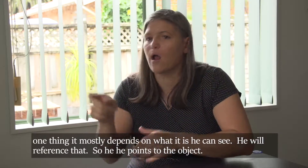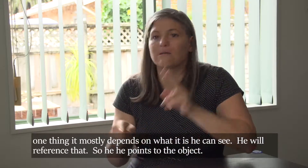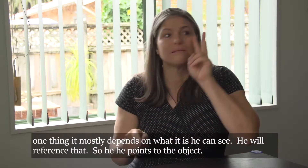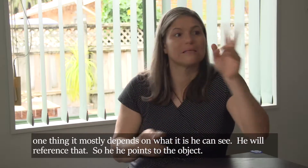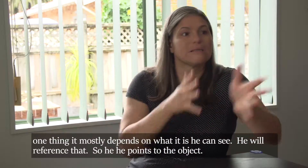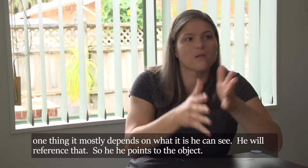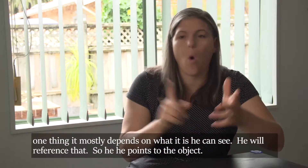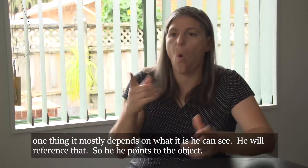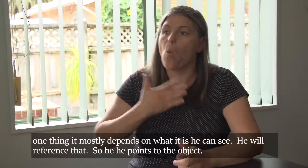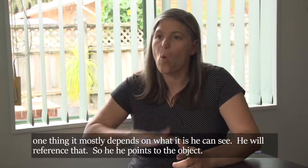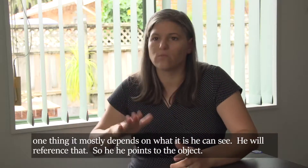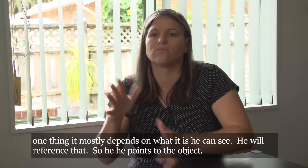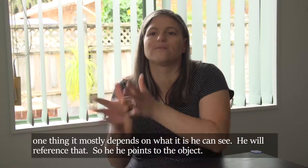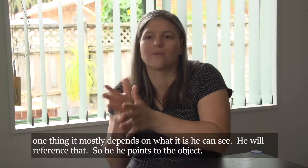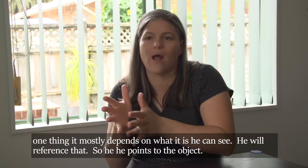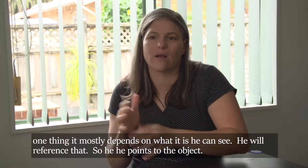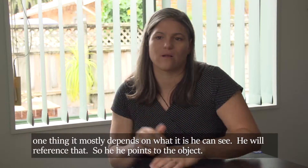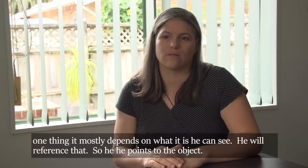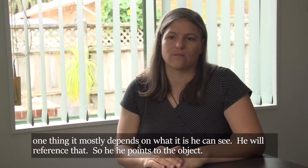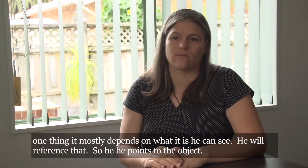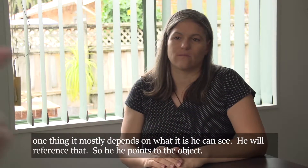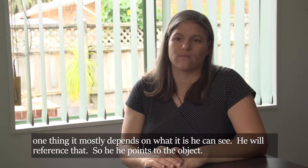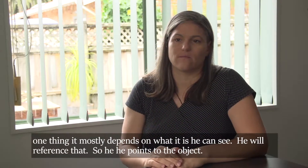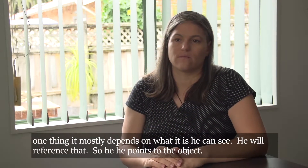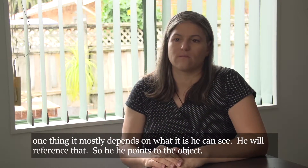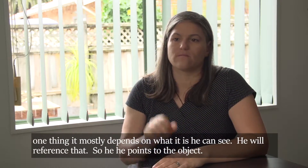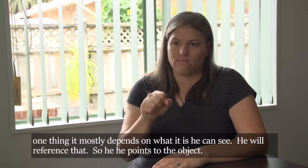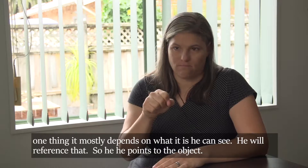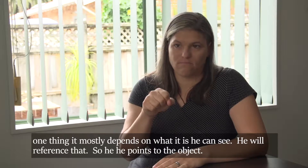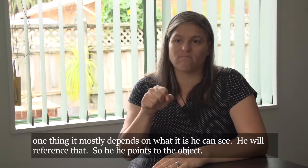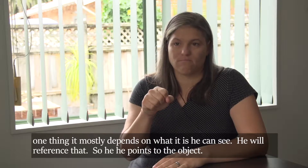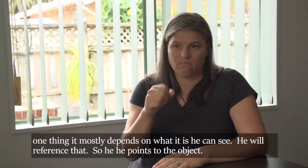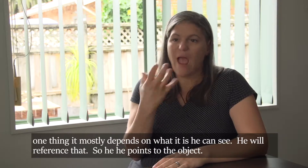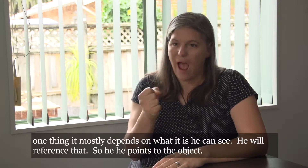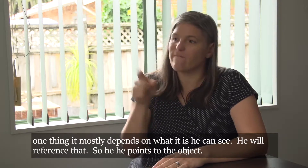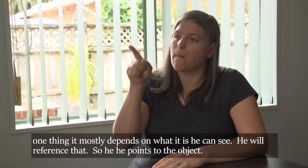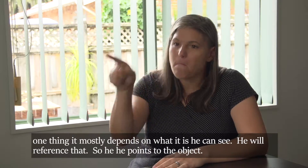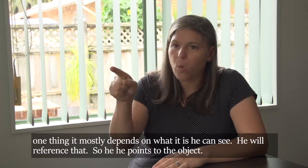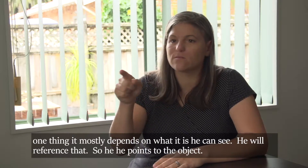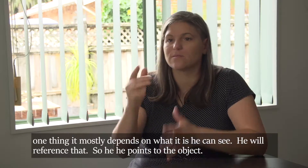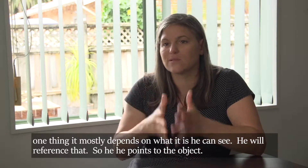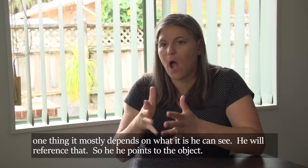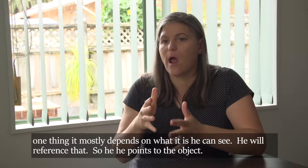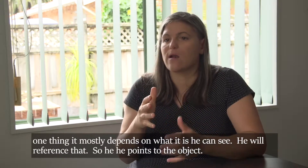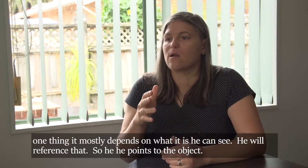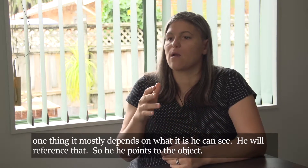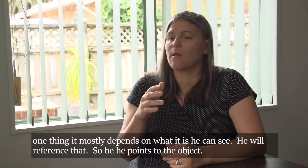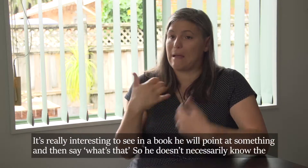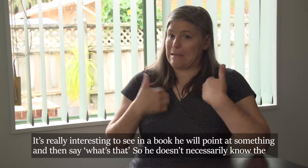It mostly depends on what it is that he can see. He'll reference that. So he points to the object. It's